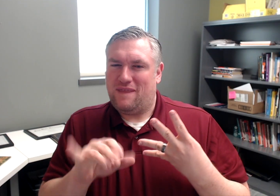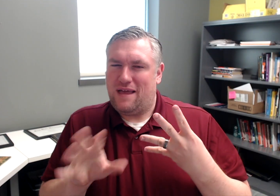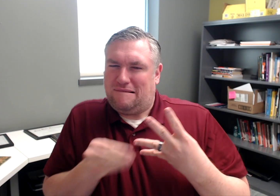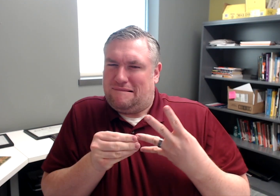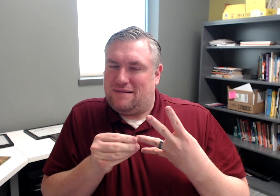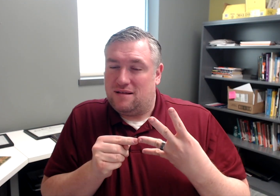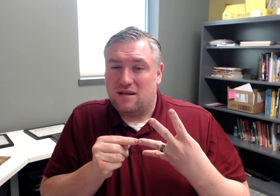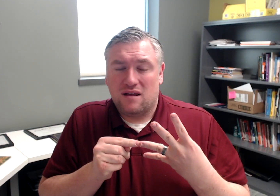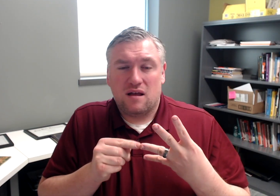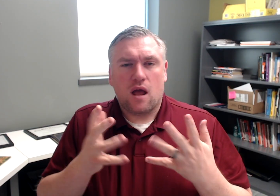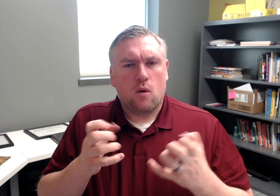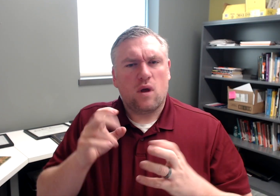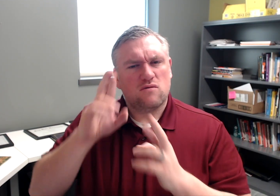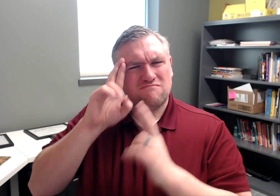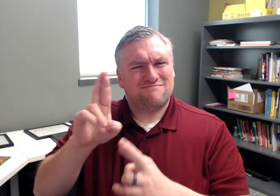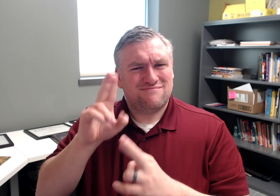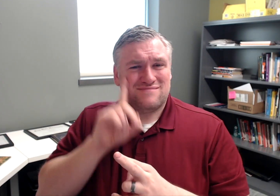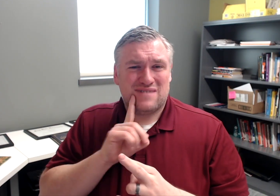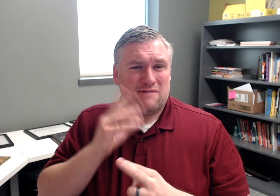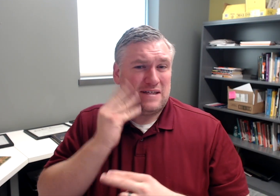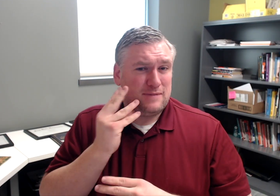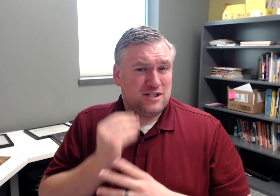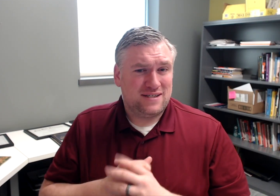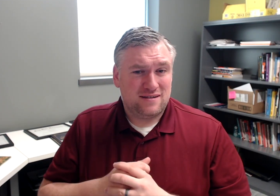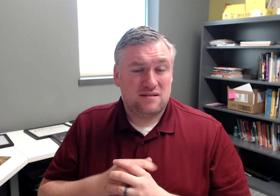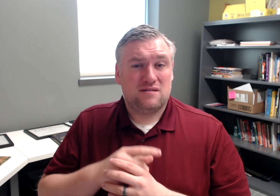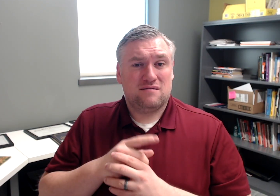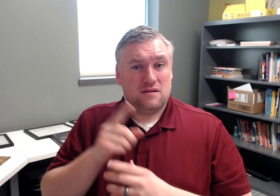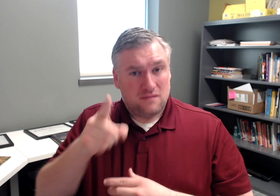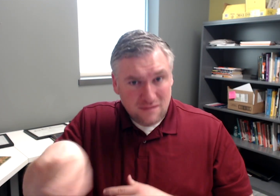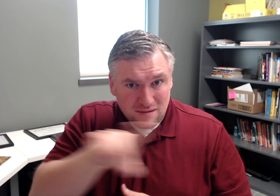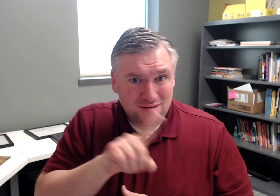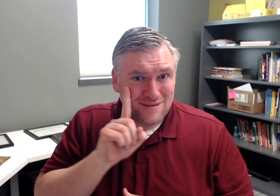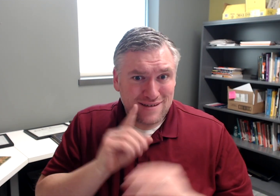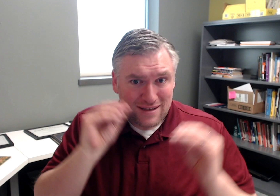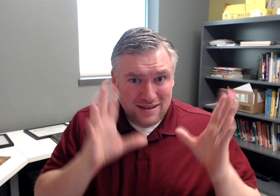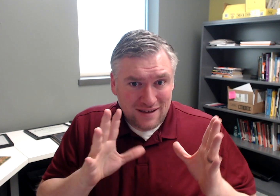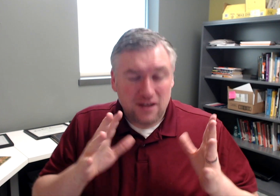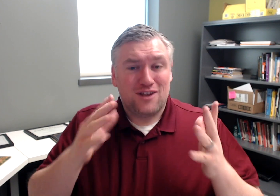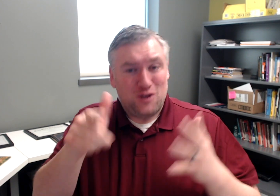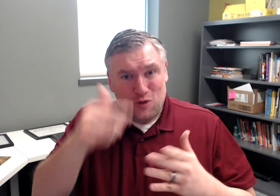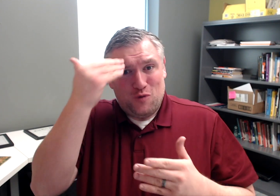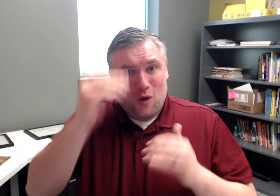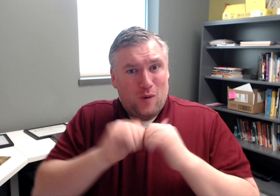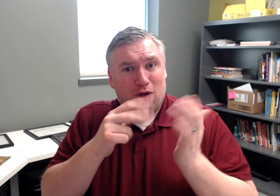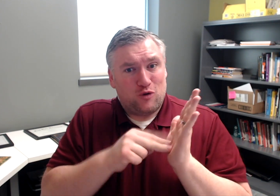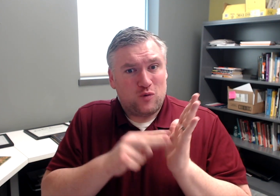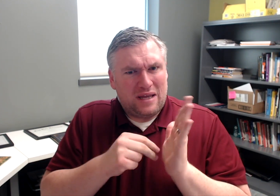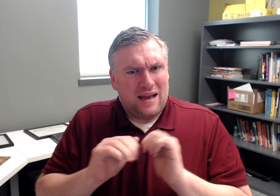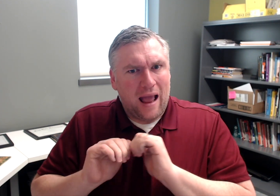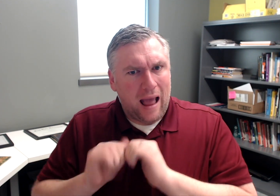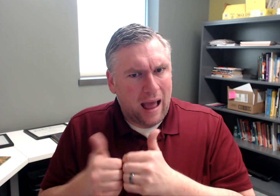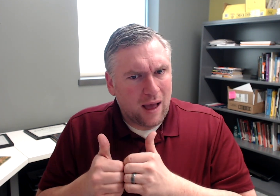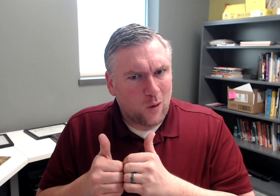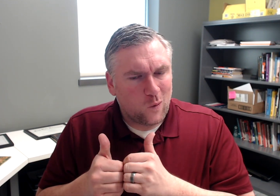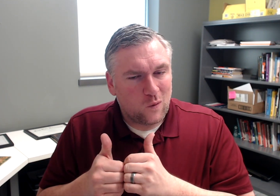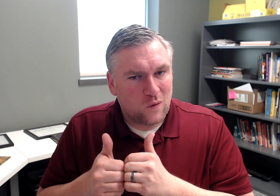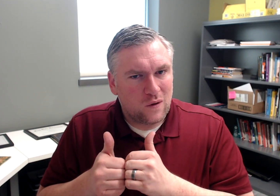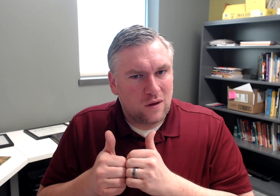Let me go back and add a little bit more to that. And we also need to respect the deaf experience. Deaf teachers, you know how to read. And